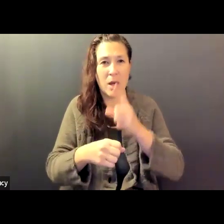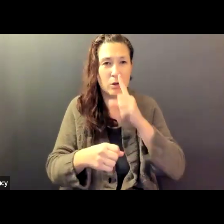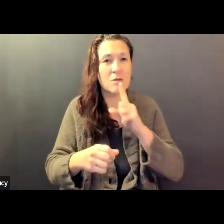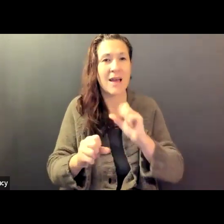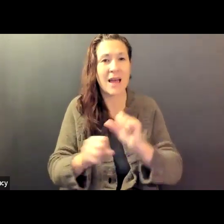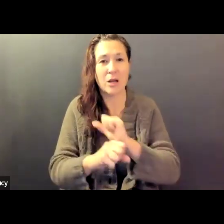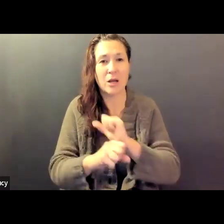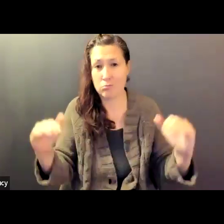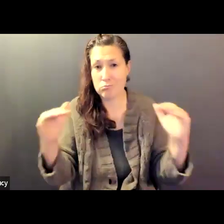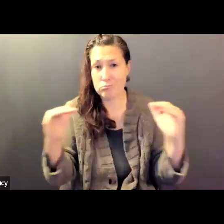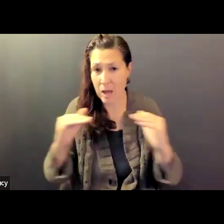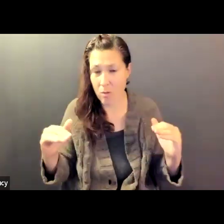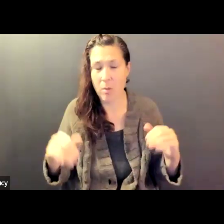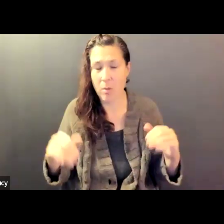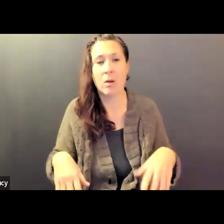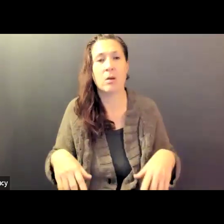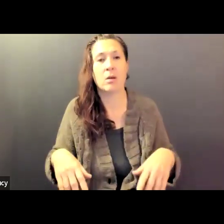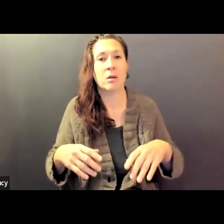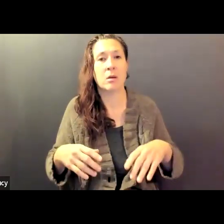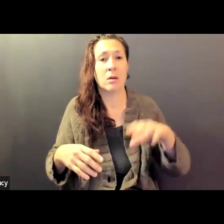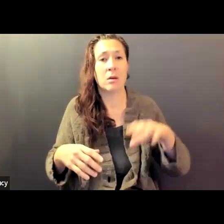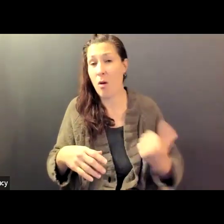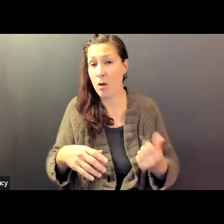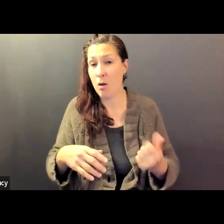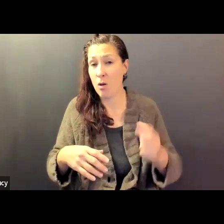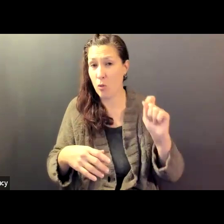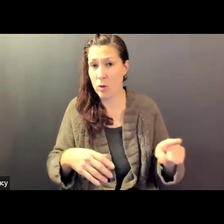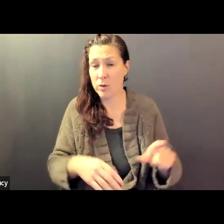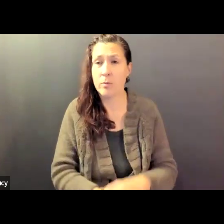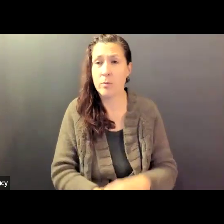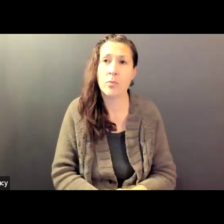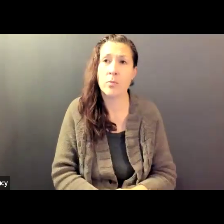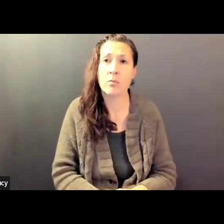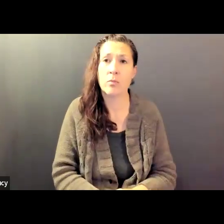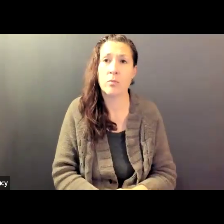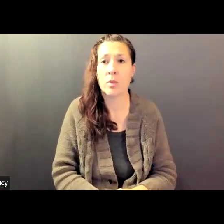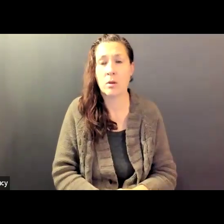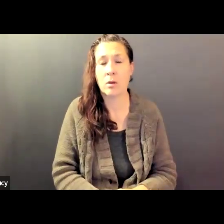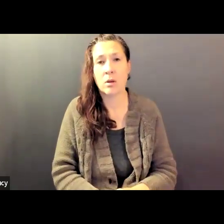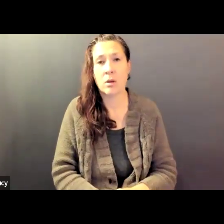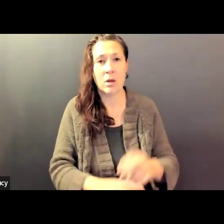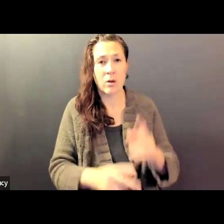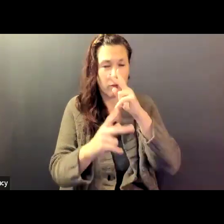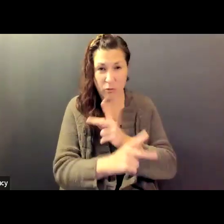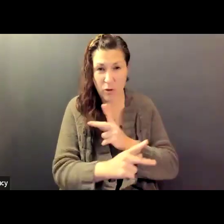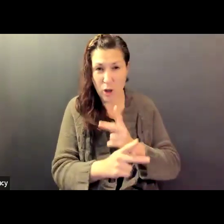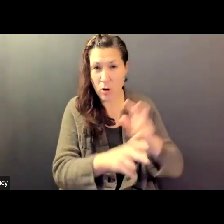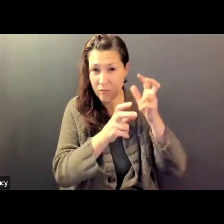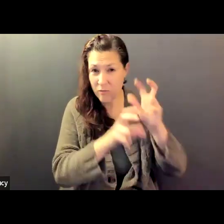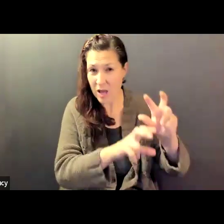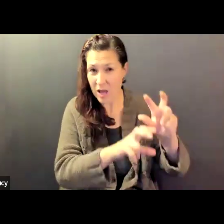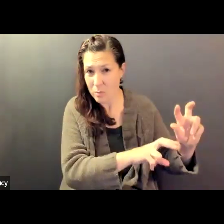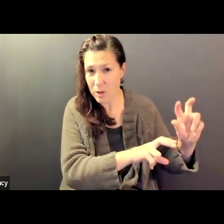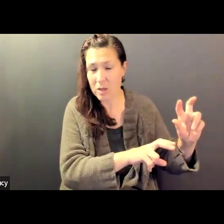my other question would be how in determining like the investments that are made to